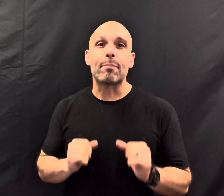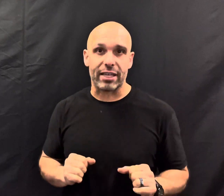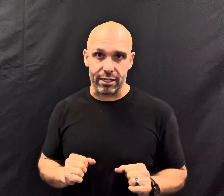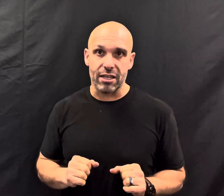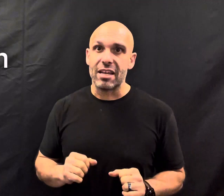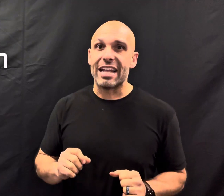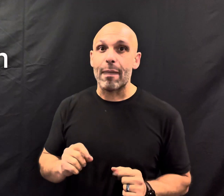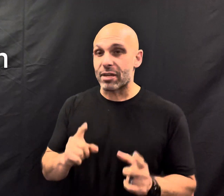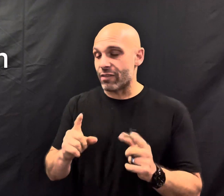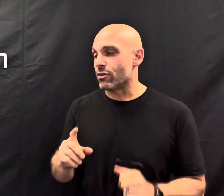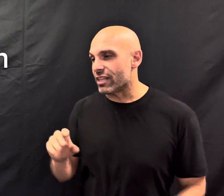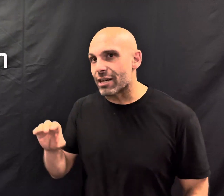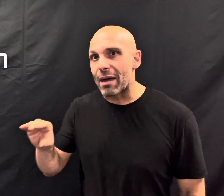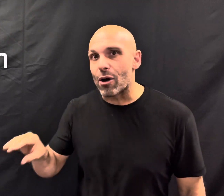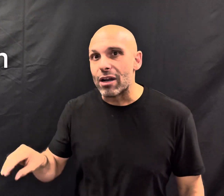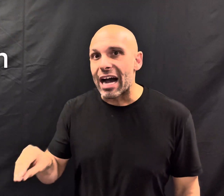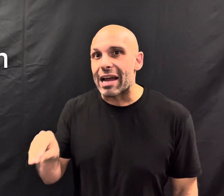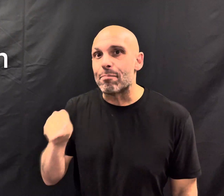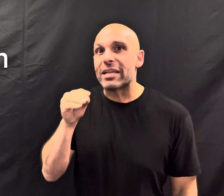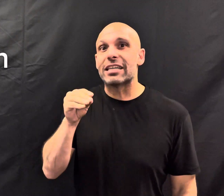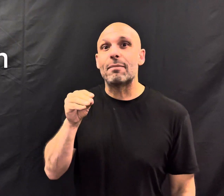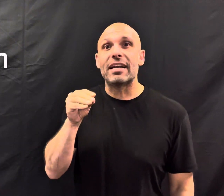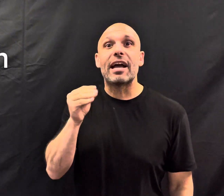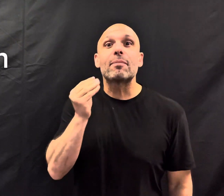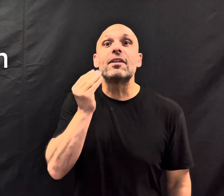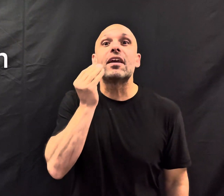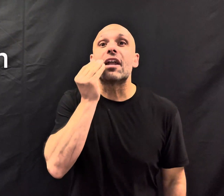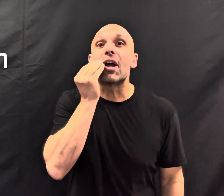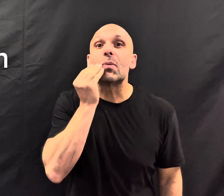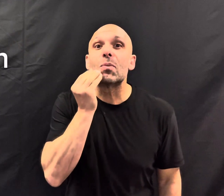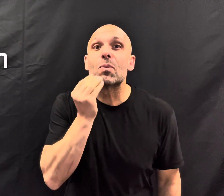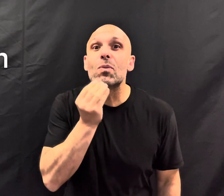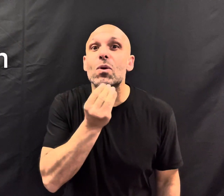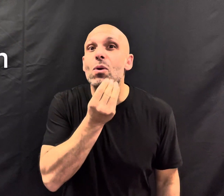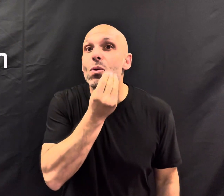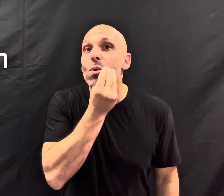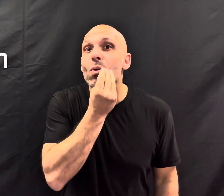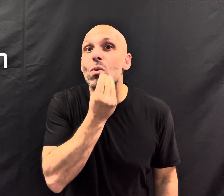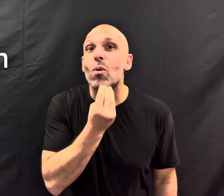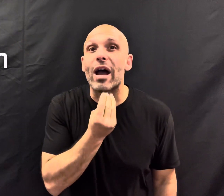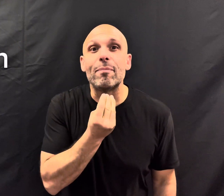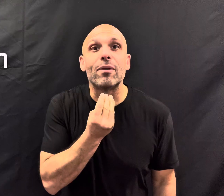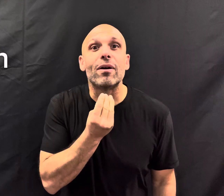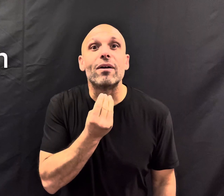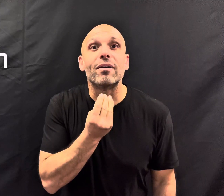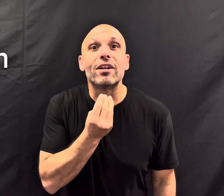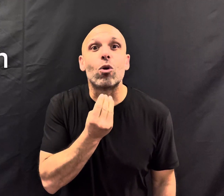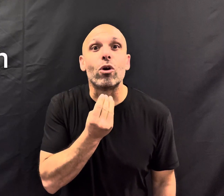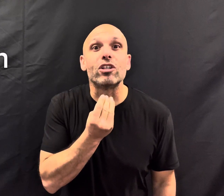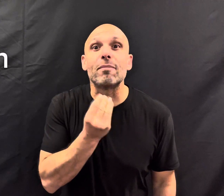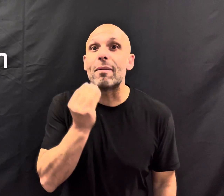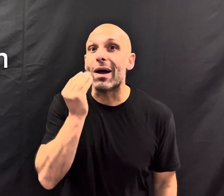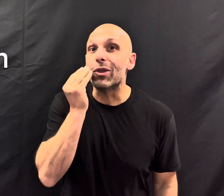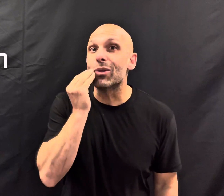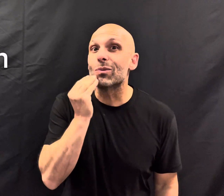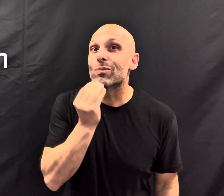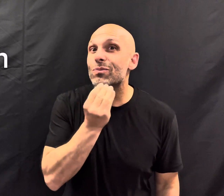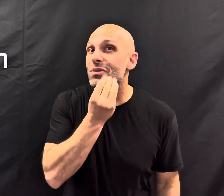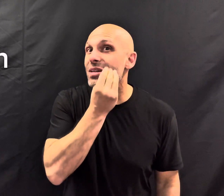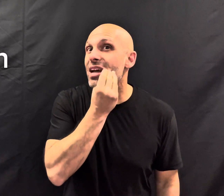napkin. Napkin, if you think about, I picked up my napkin and I wipe the corners of my mouth, okay, and we